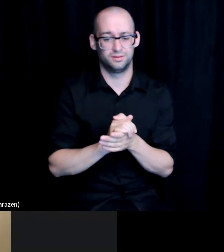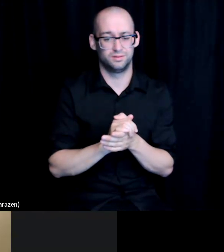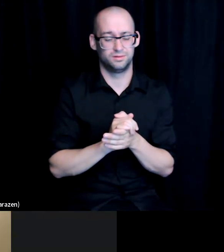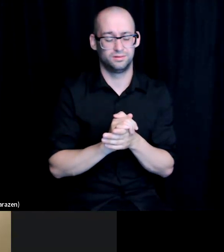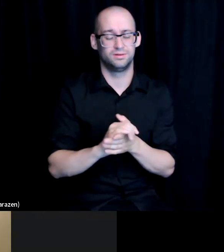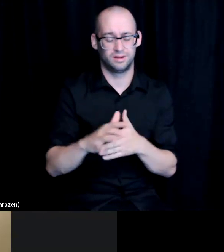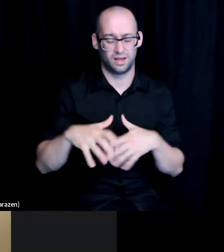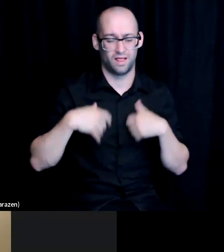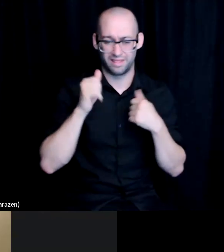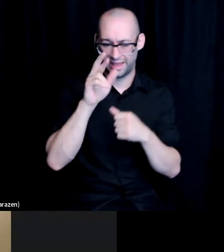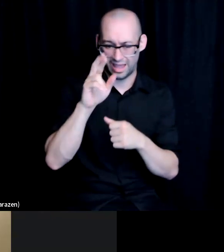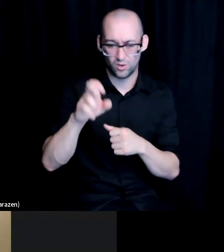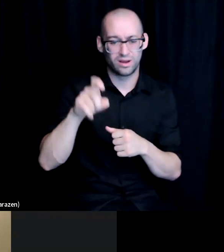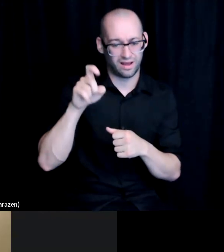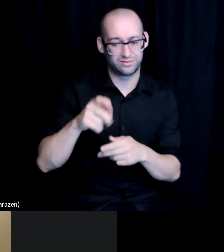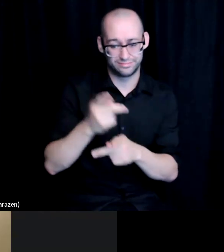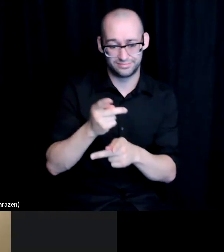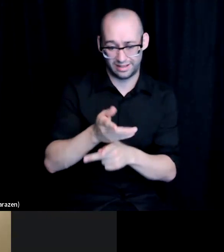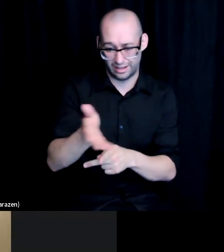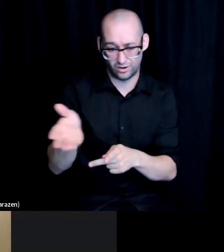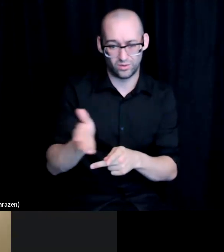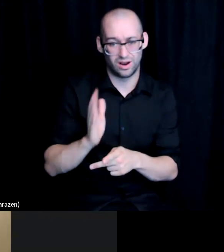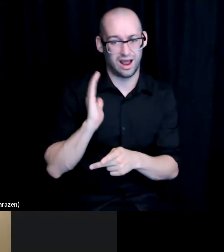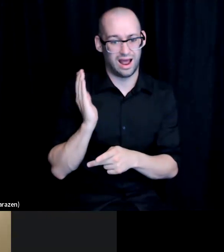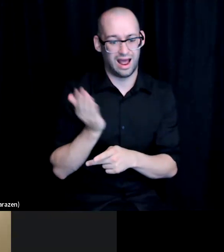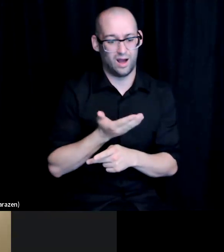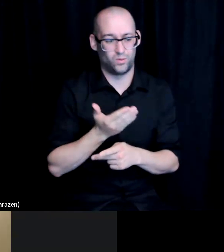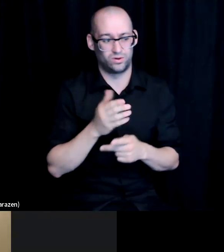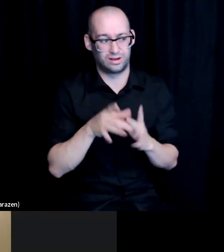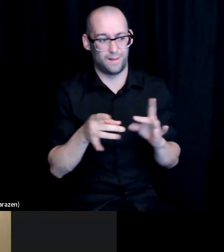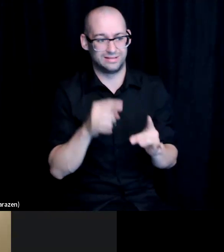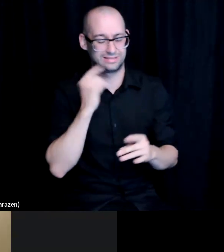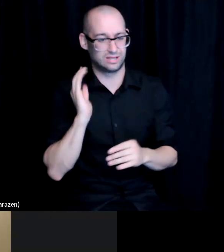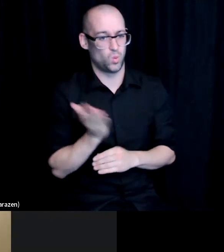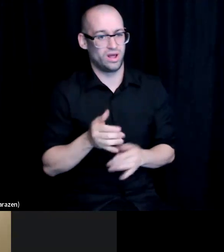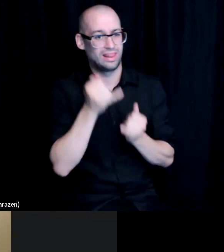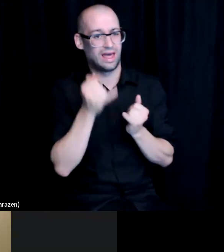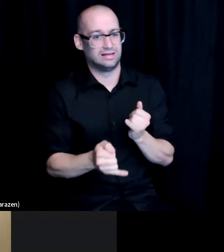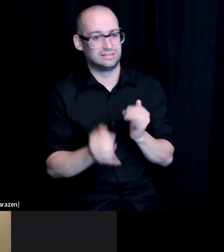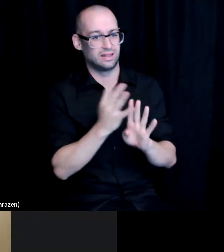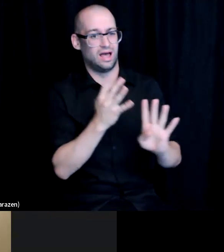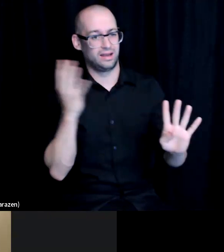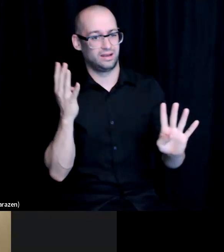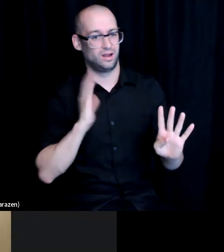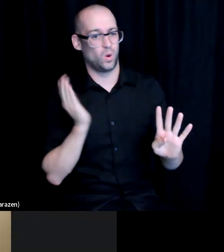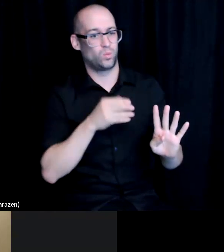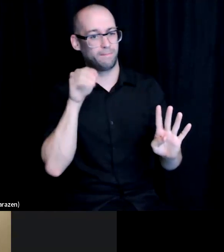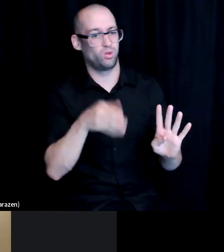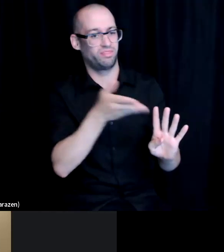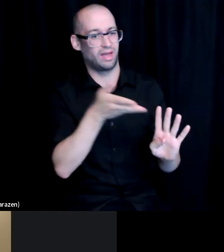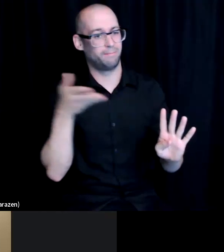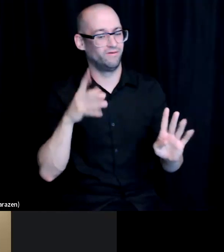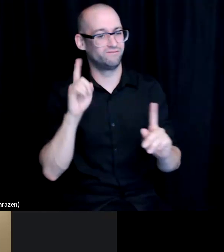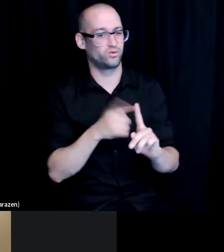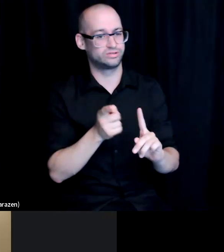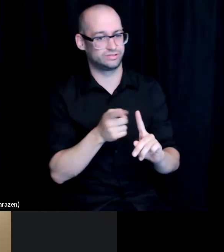our farm, and the comment was, "We're always last in line," and we put them first. And the attitude